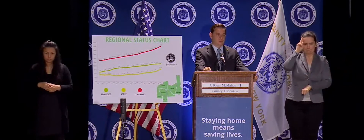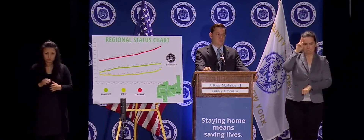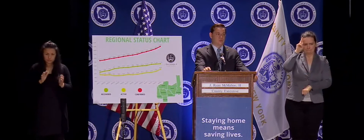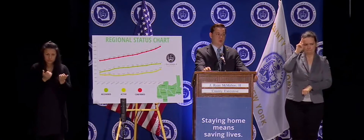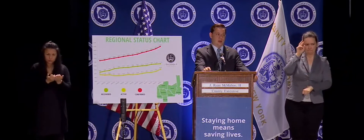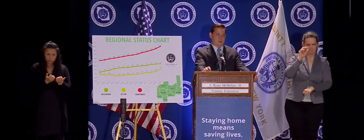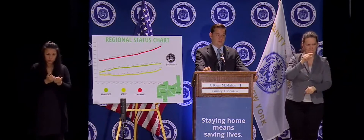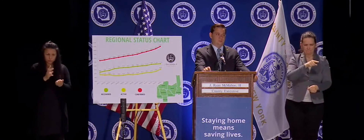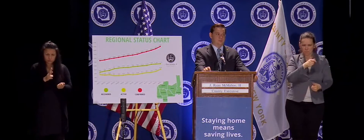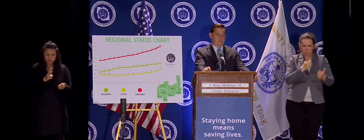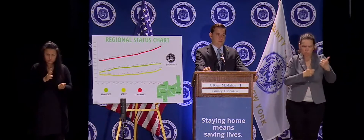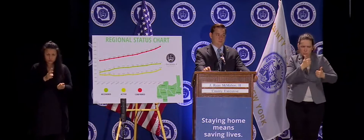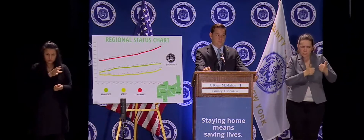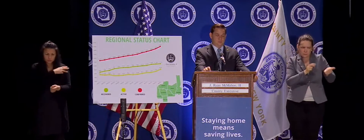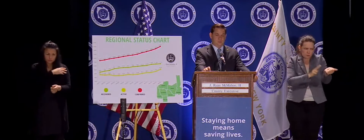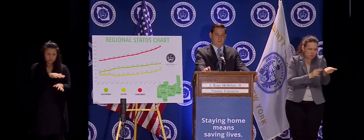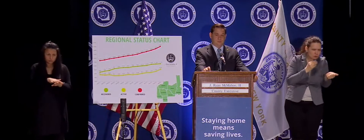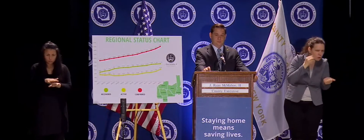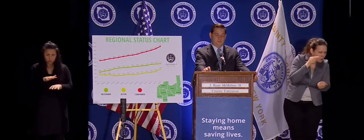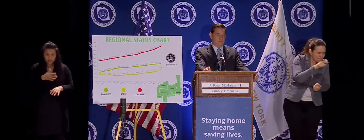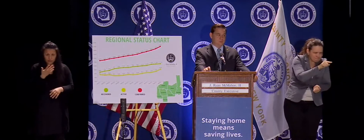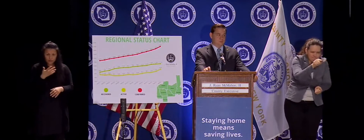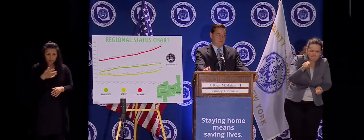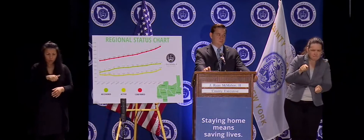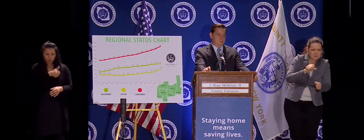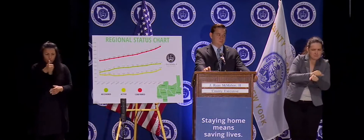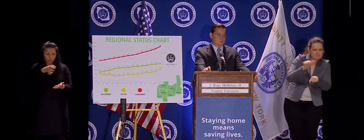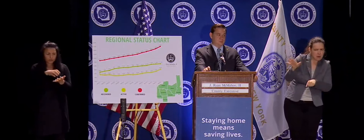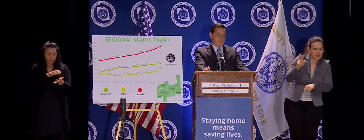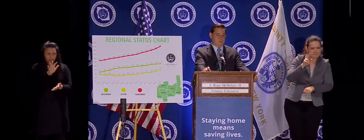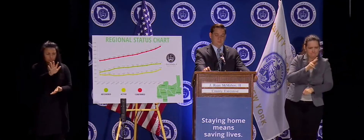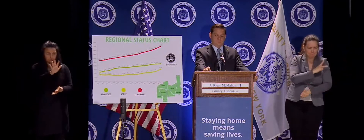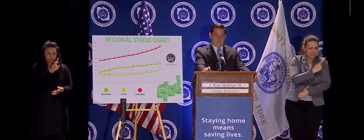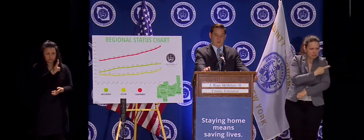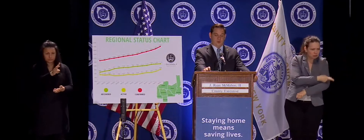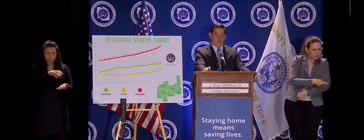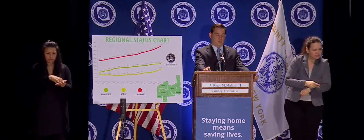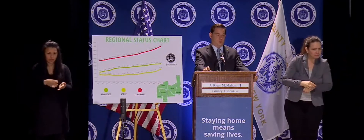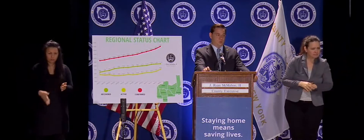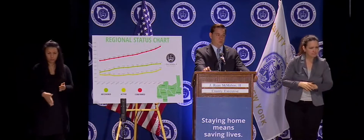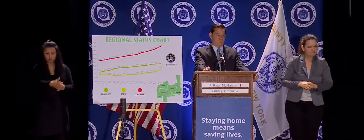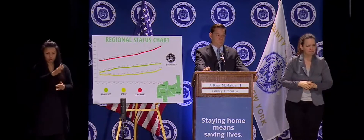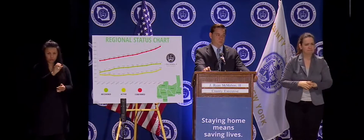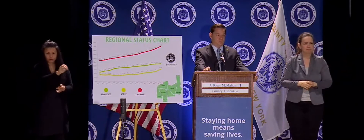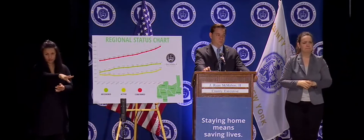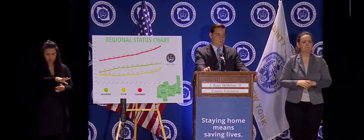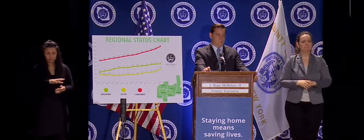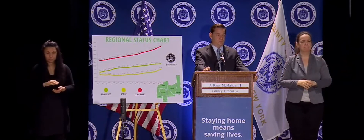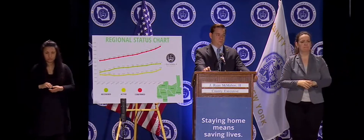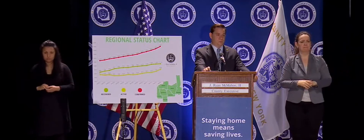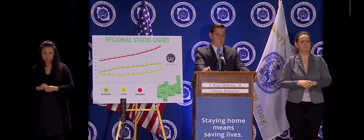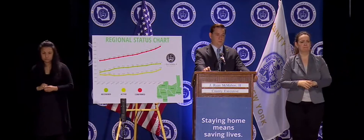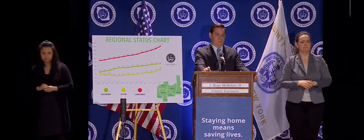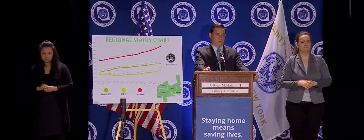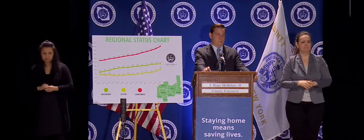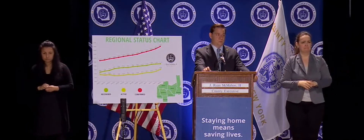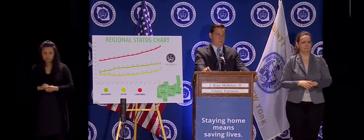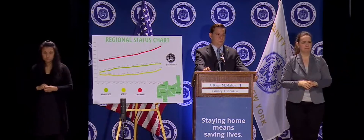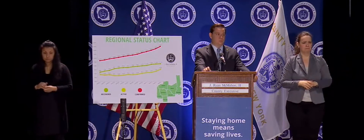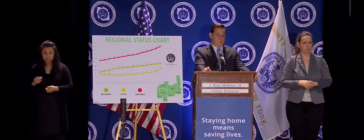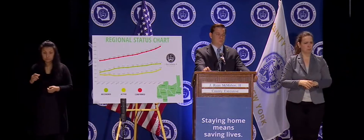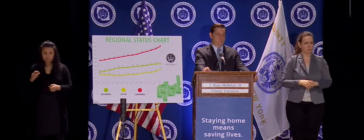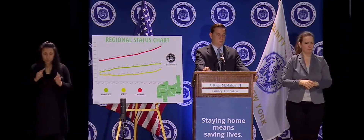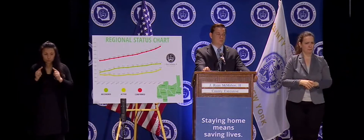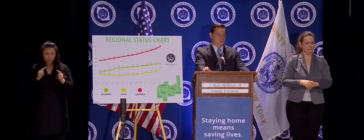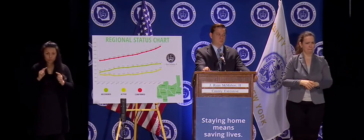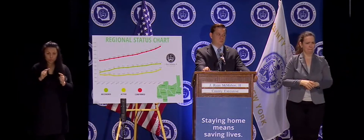came from? Correct. What other facilities are available Other nursing homes. that have the ability